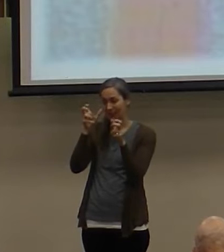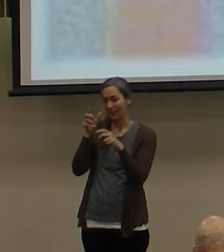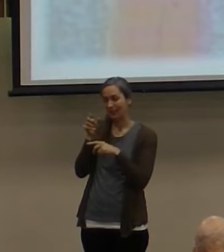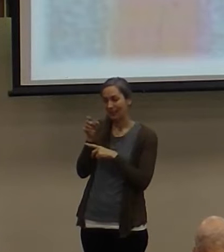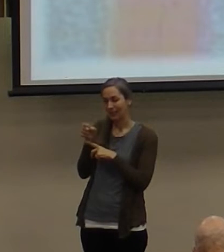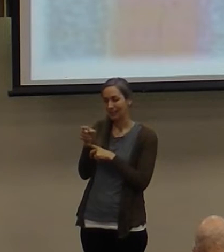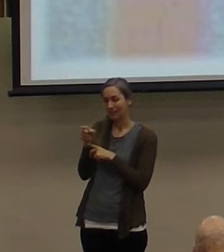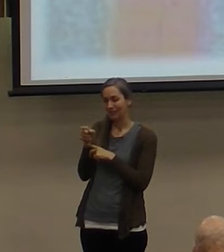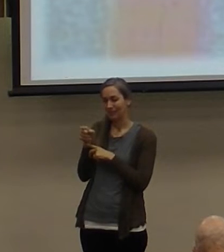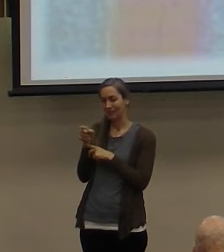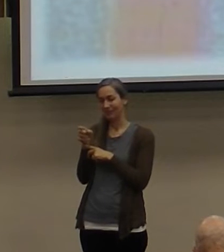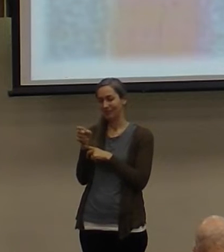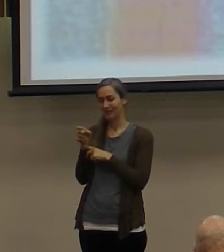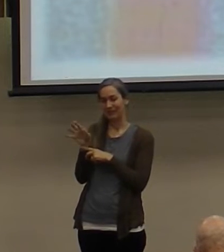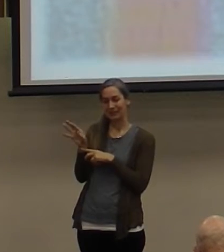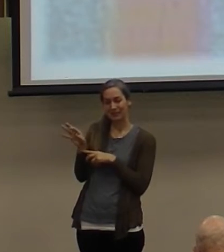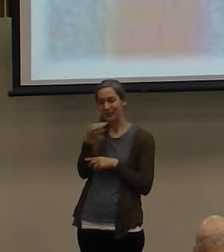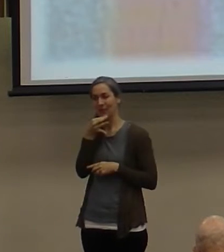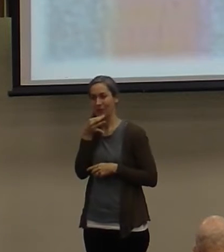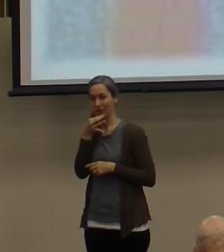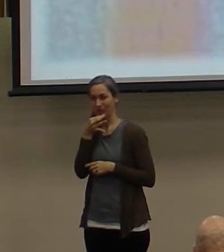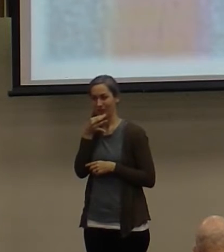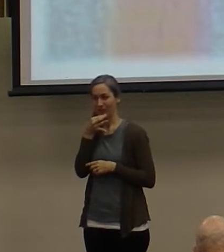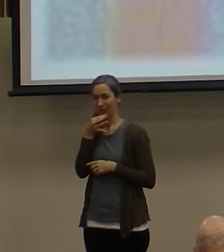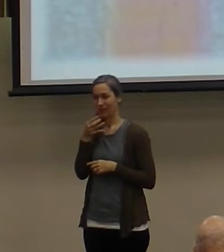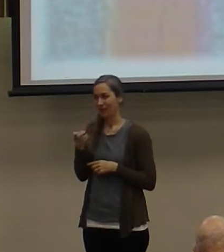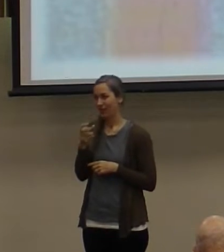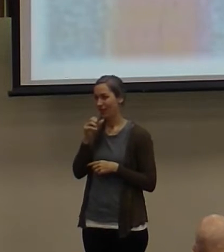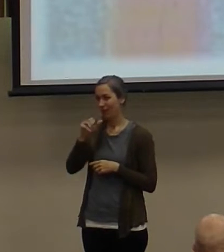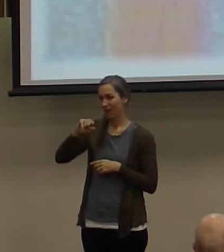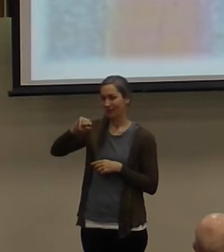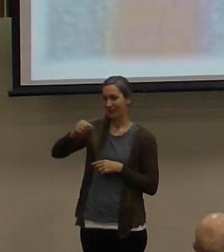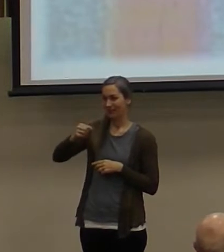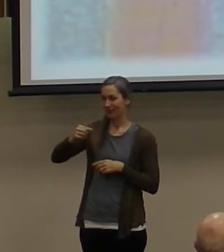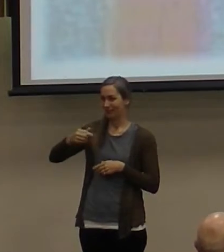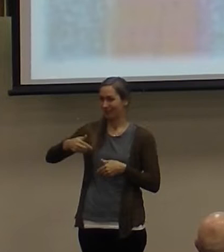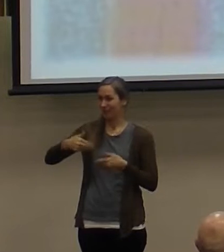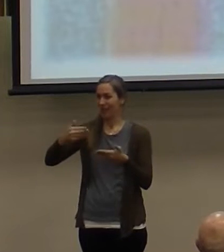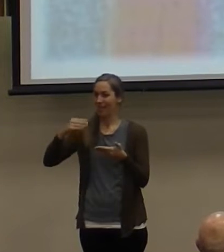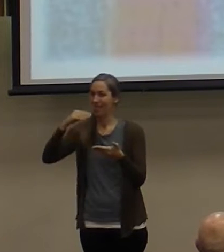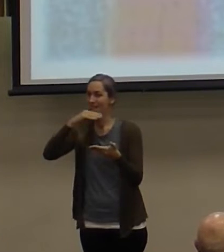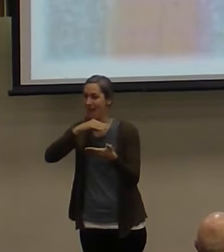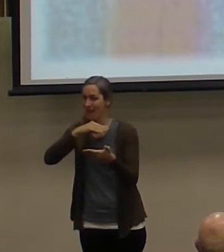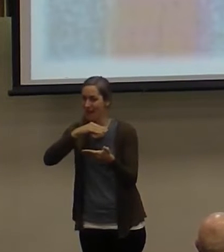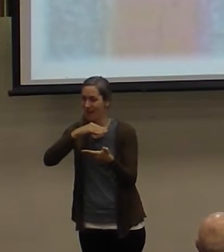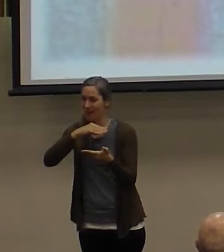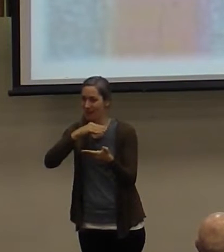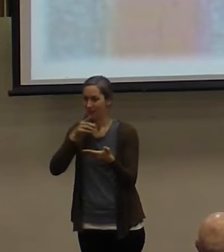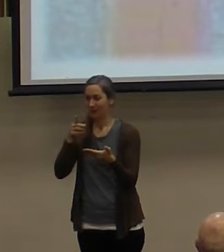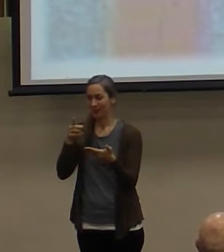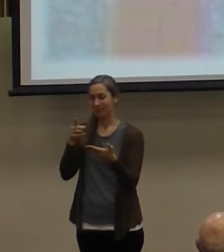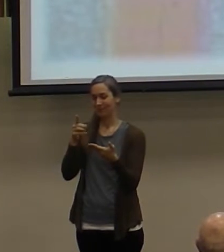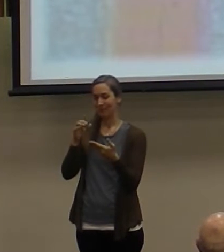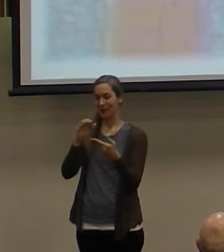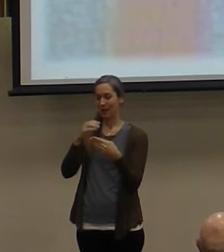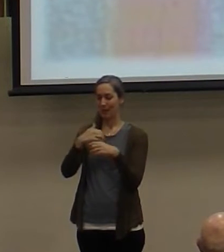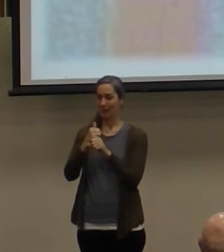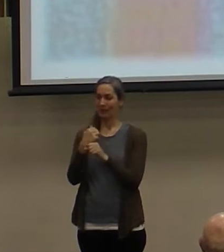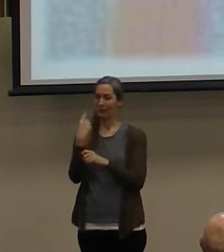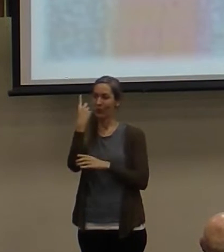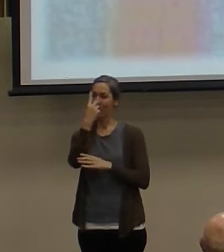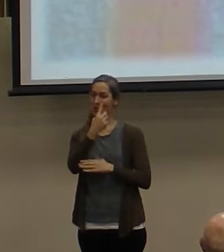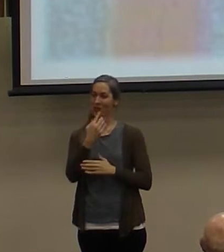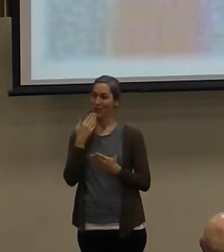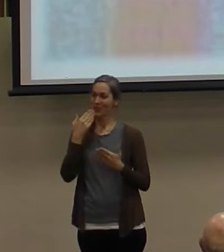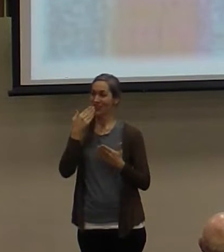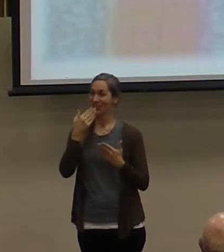shrewd, and he doesn't just throw out the lie. He dresses it up, doesn't he? He makes it look truthful. He makes it